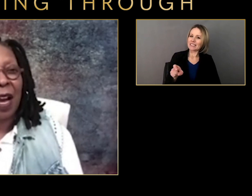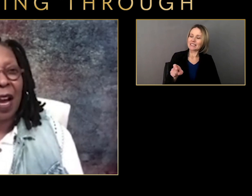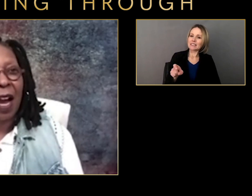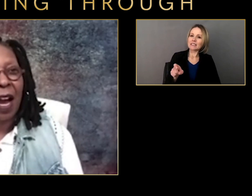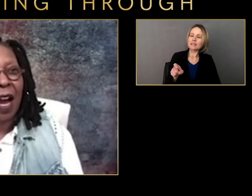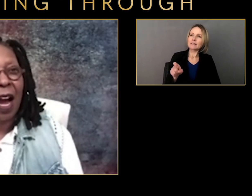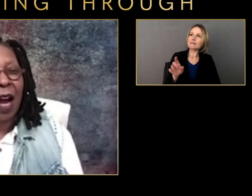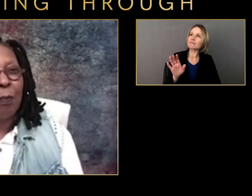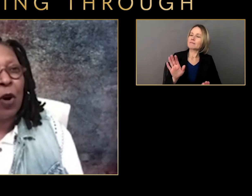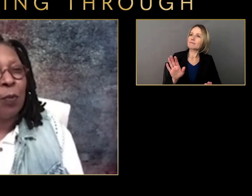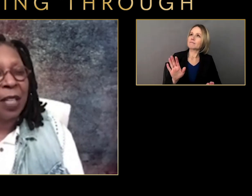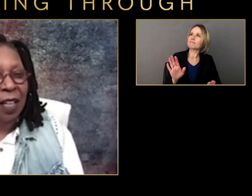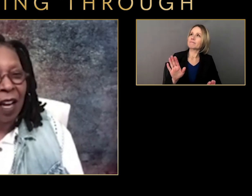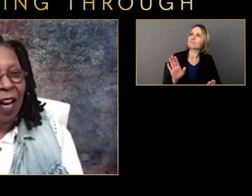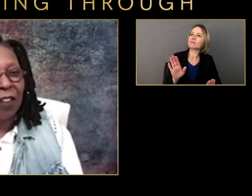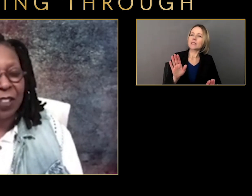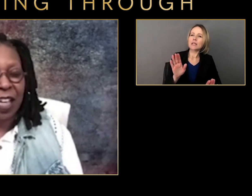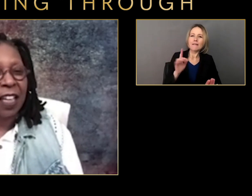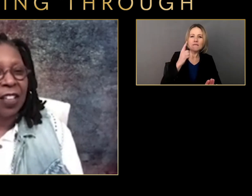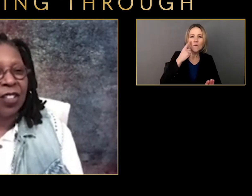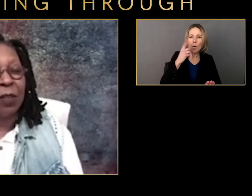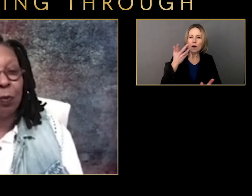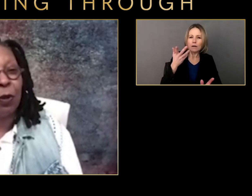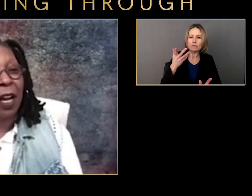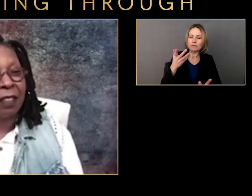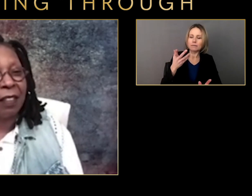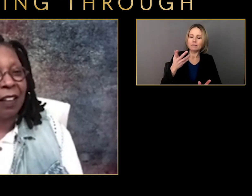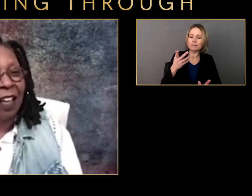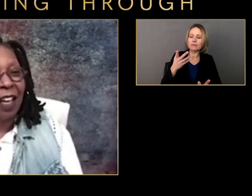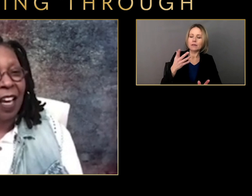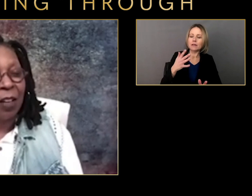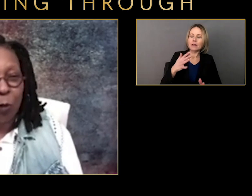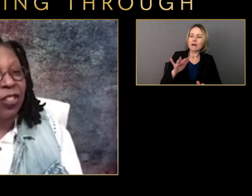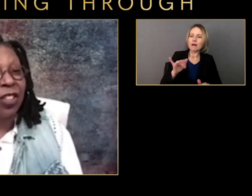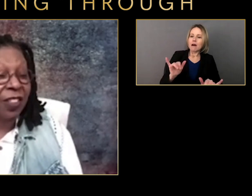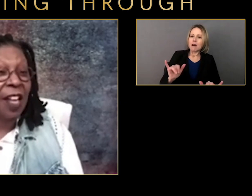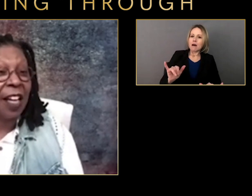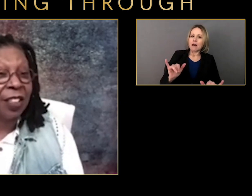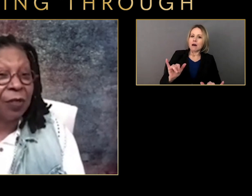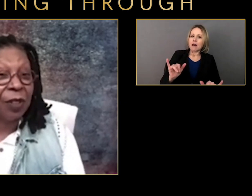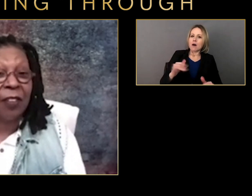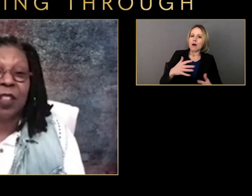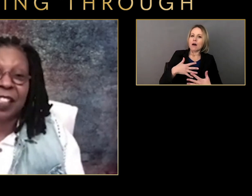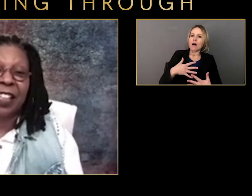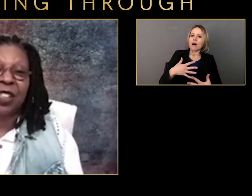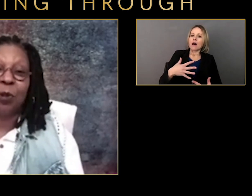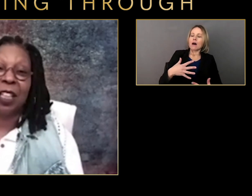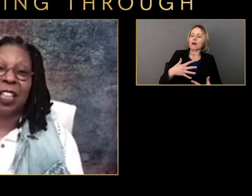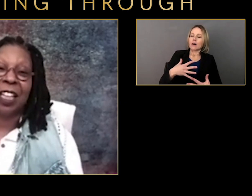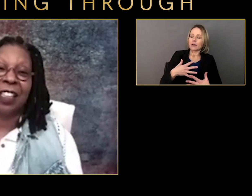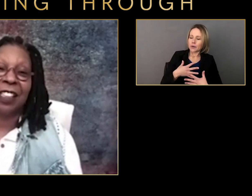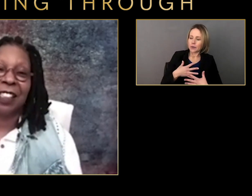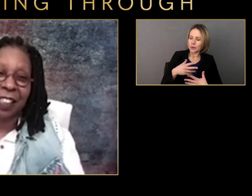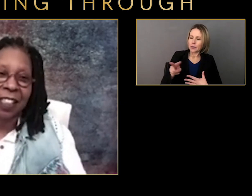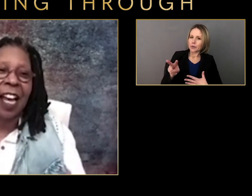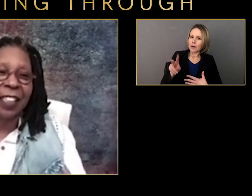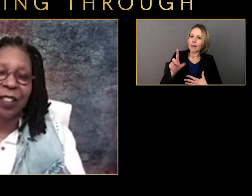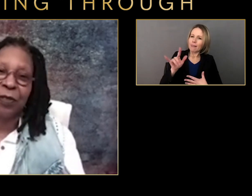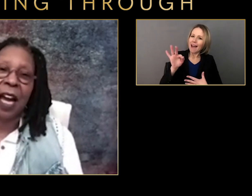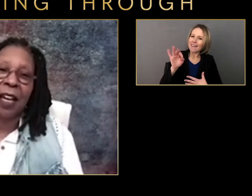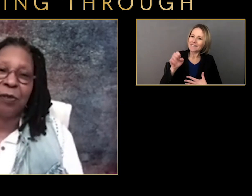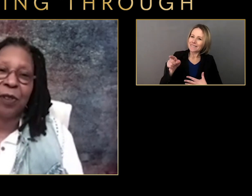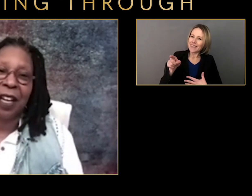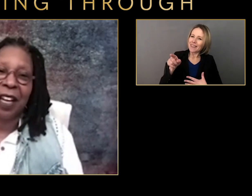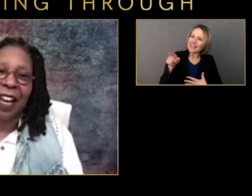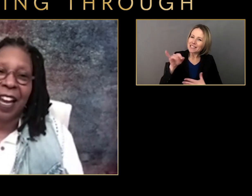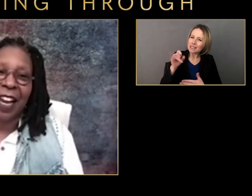have a moment of taking a deep breath and watching a slice of life, because that's what it is. It's a slice